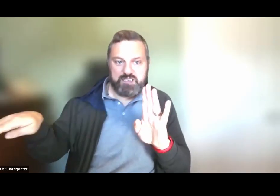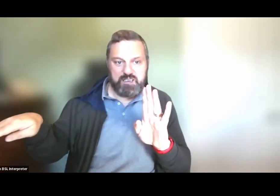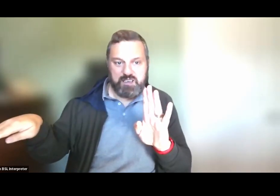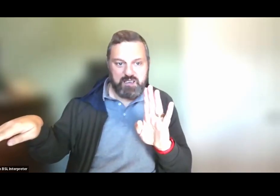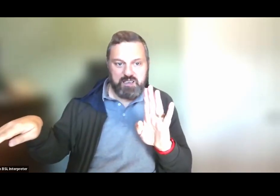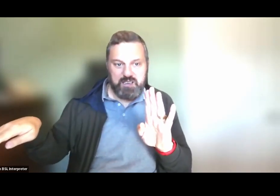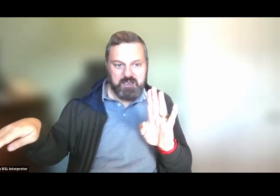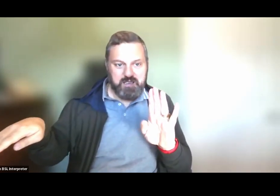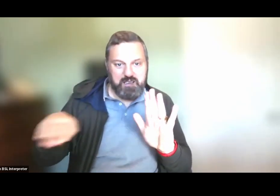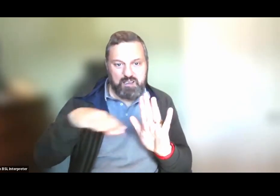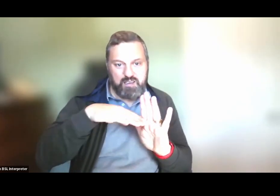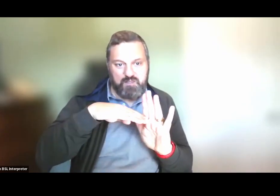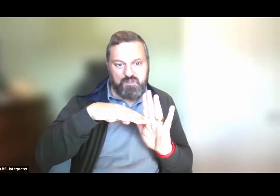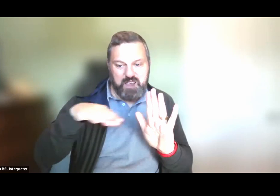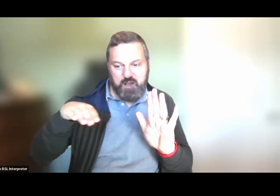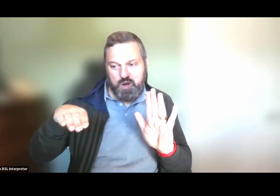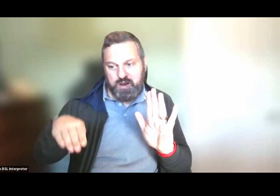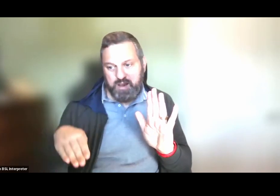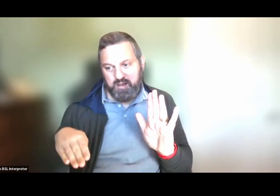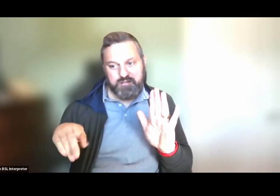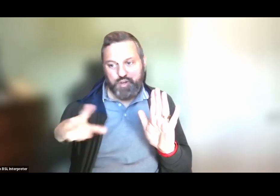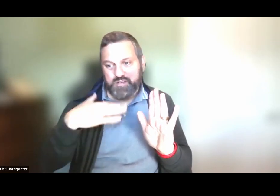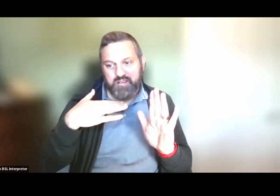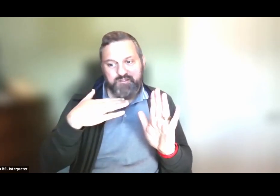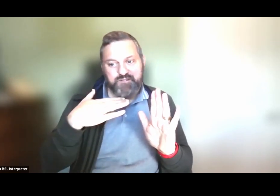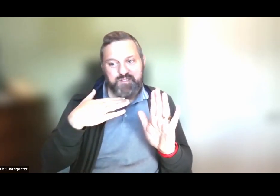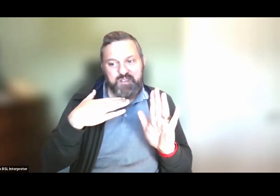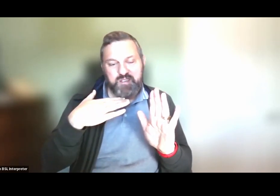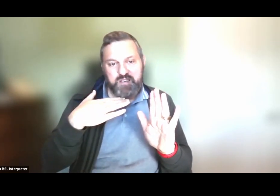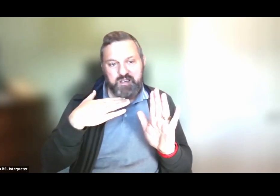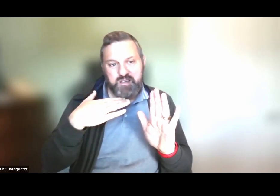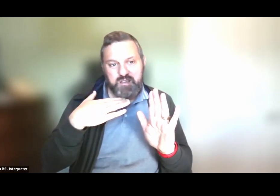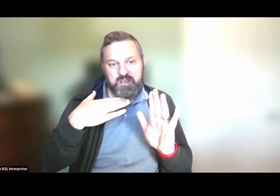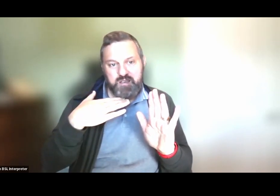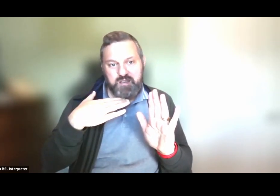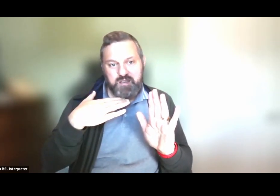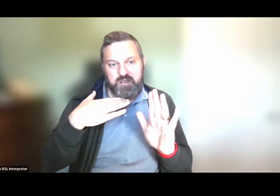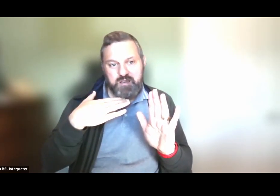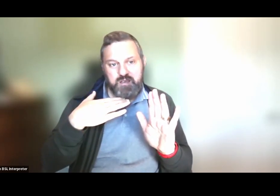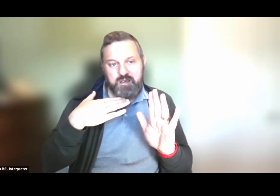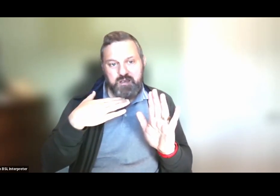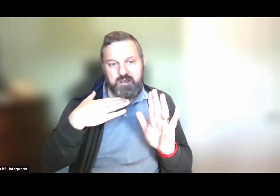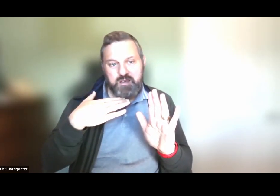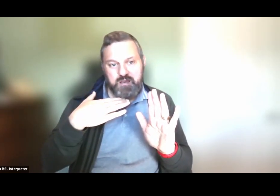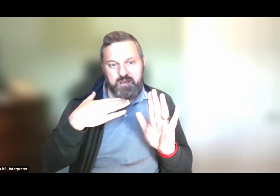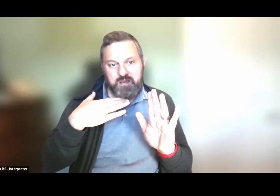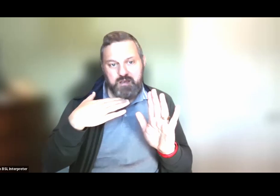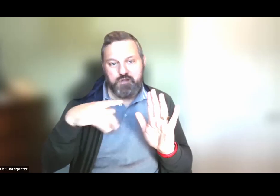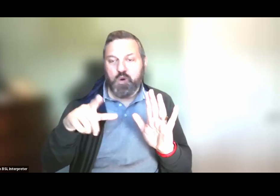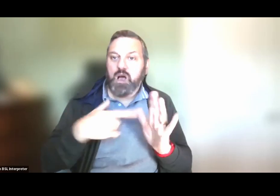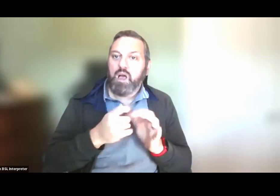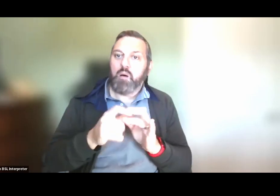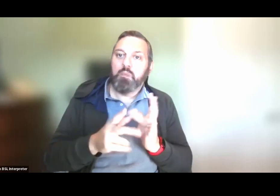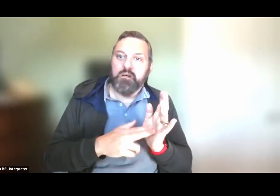But just flattening out or coming down a little bit is not enough. And that's what most high-income countries have achieved in terms of their carbon emissions.